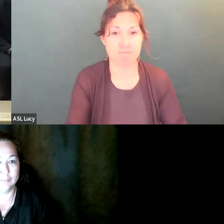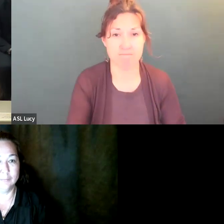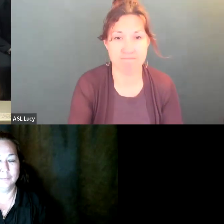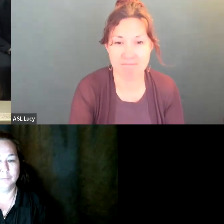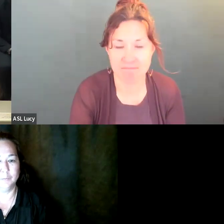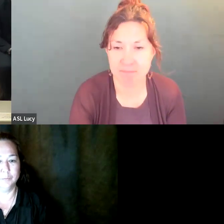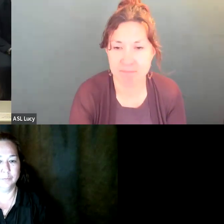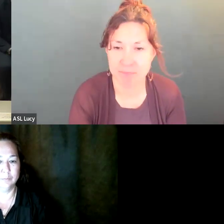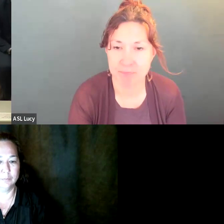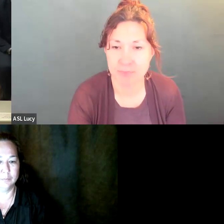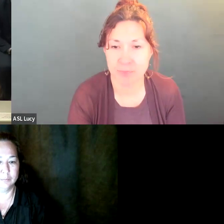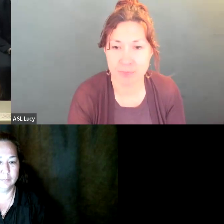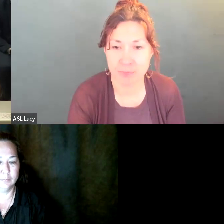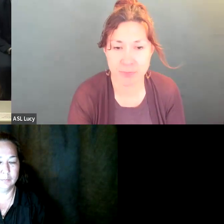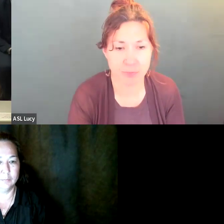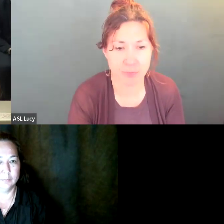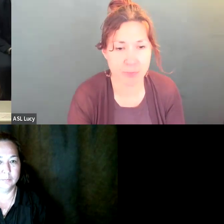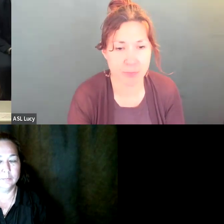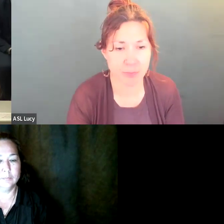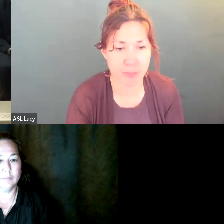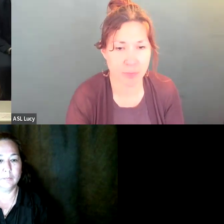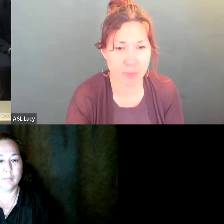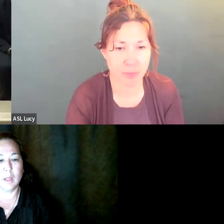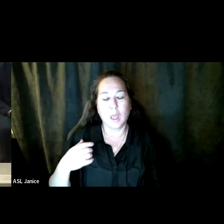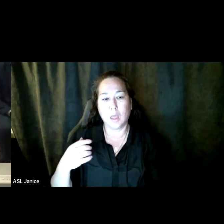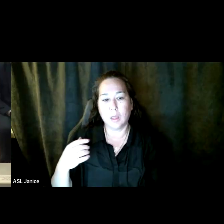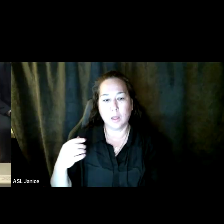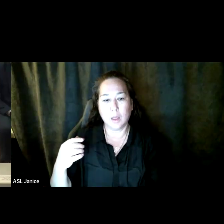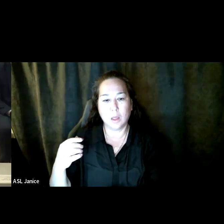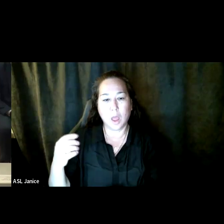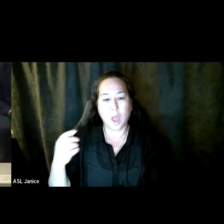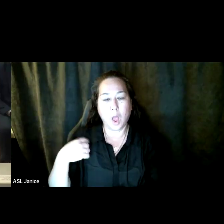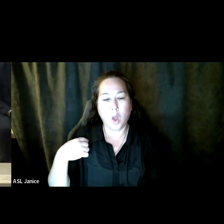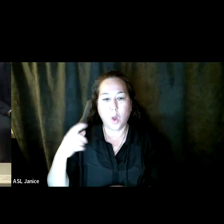renovación del estadio. So we're living or live 10 minutes away from